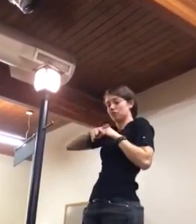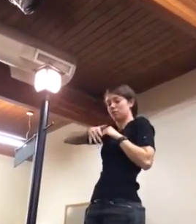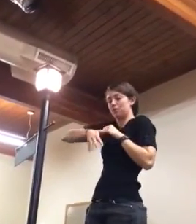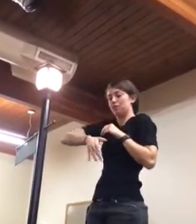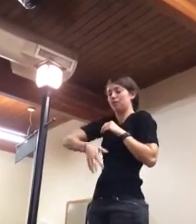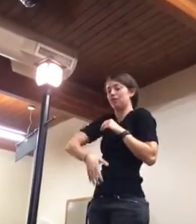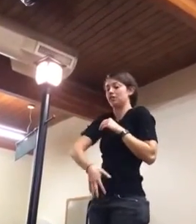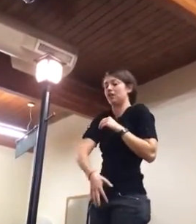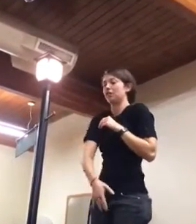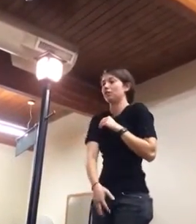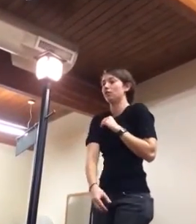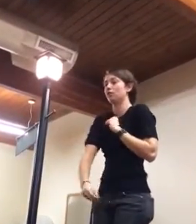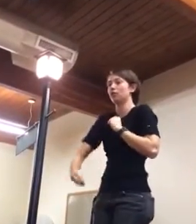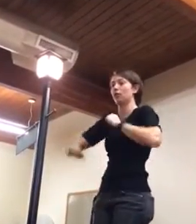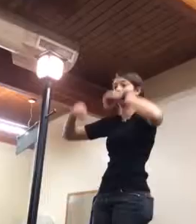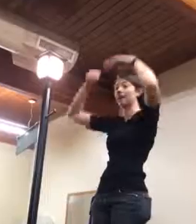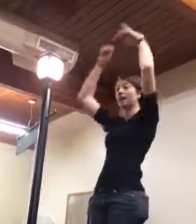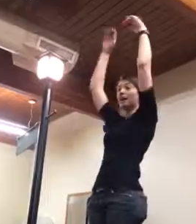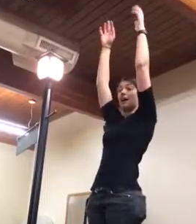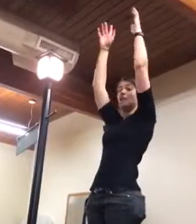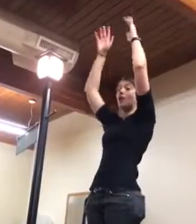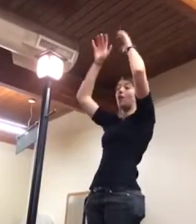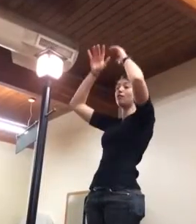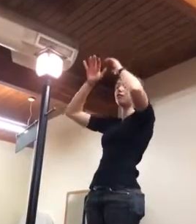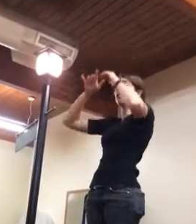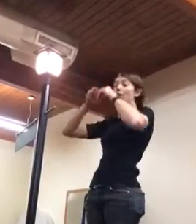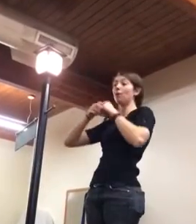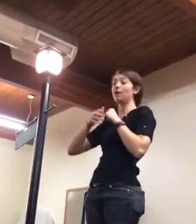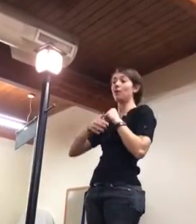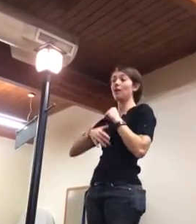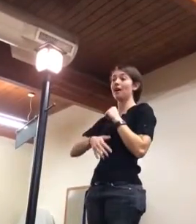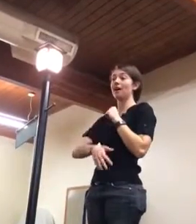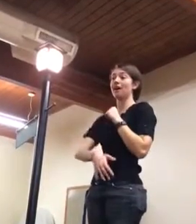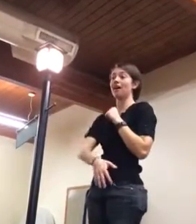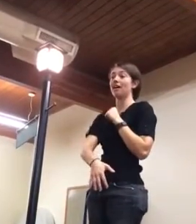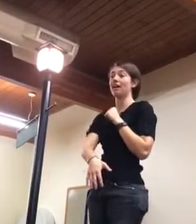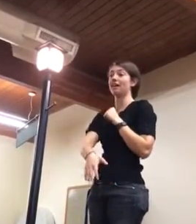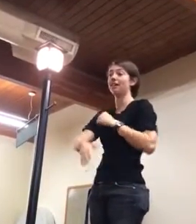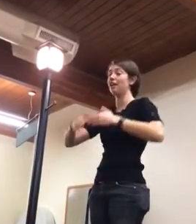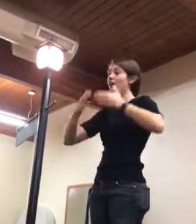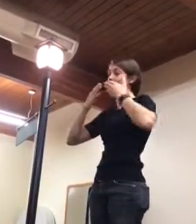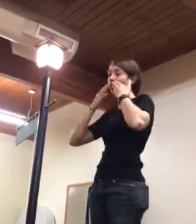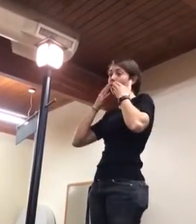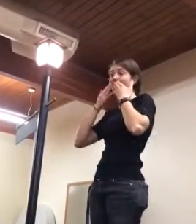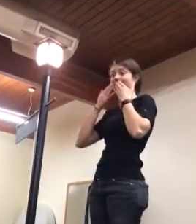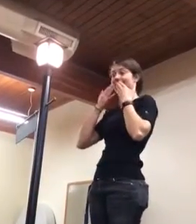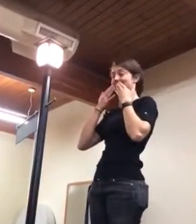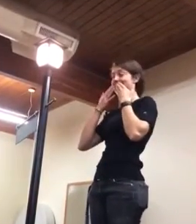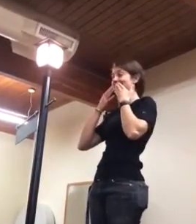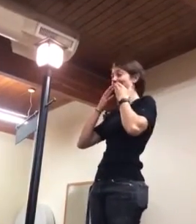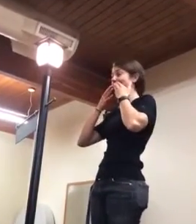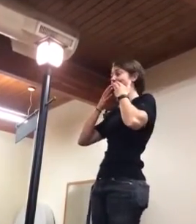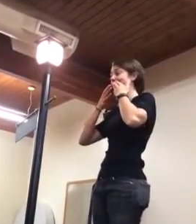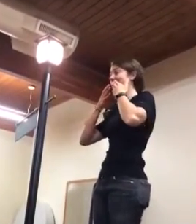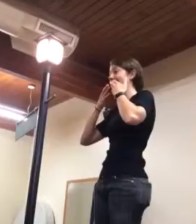just spills out and is overflowing. An overflowing well, no one can